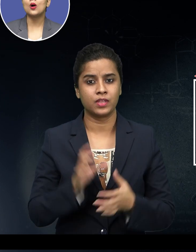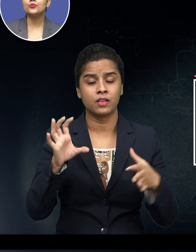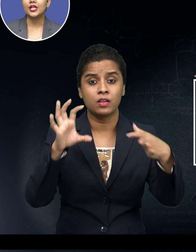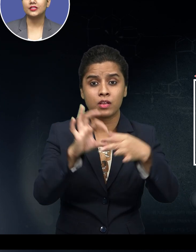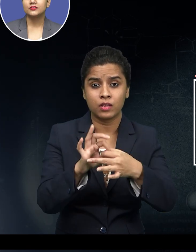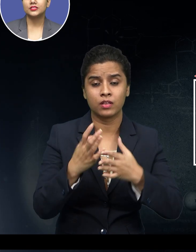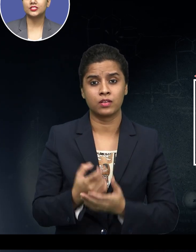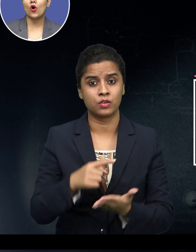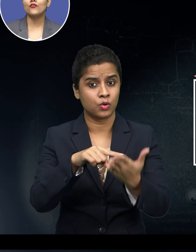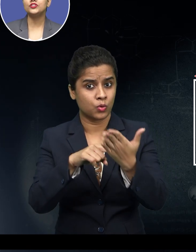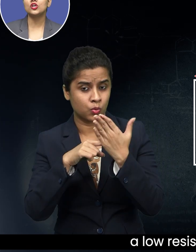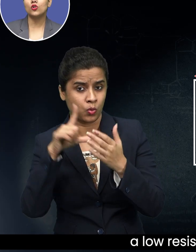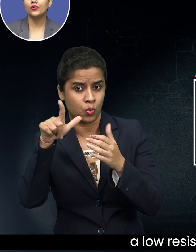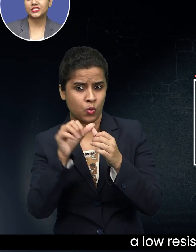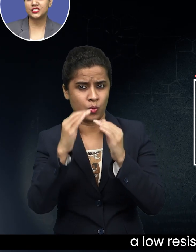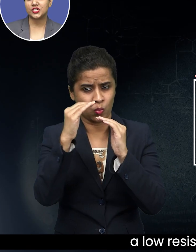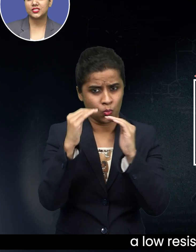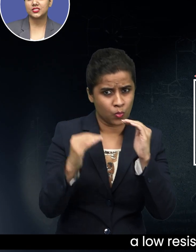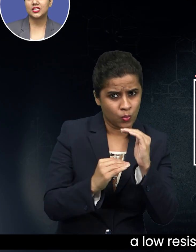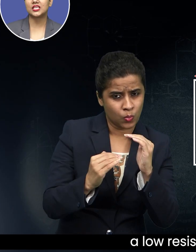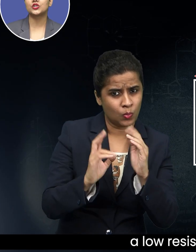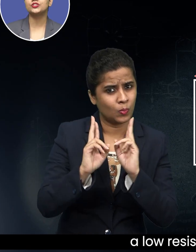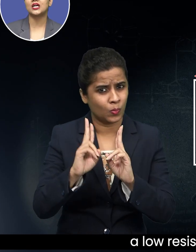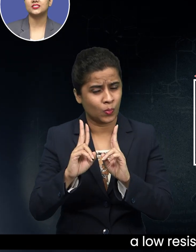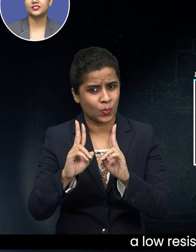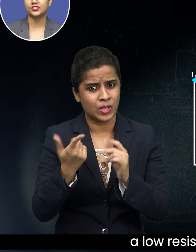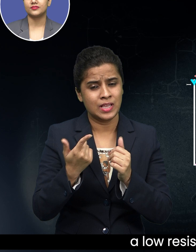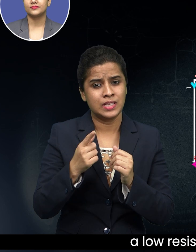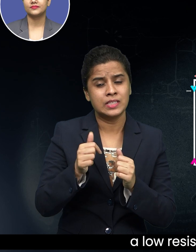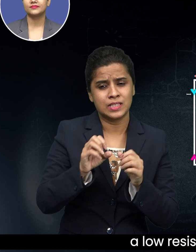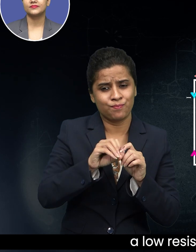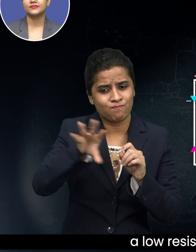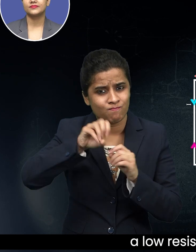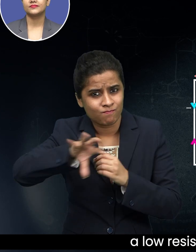A component that offers a low resistance is a good conductor.